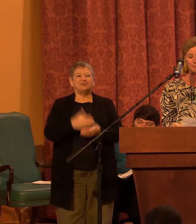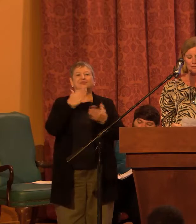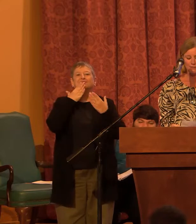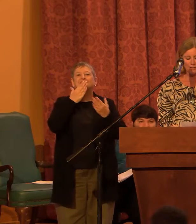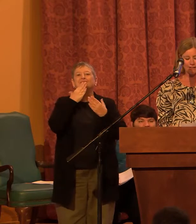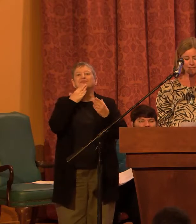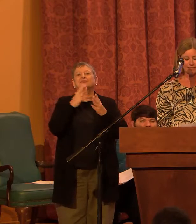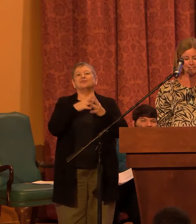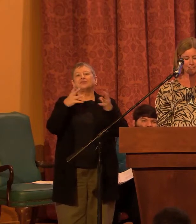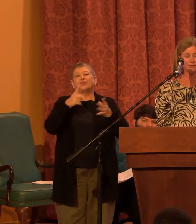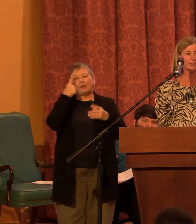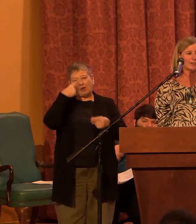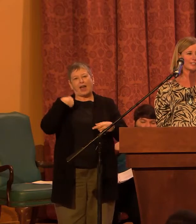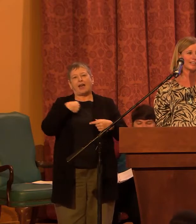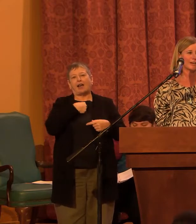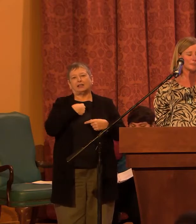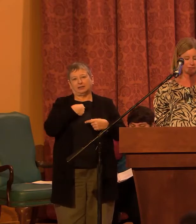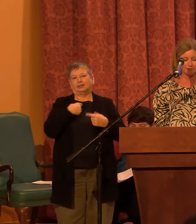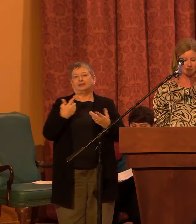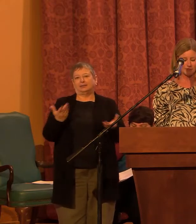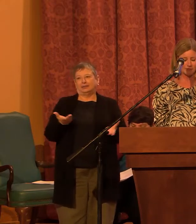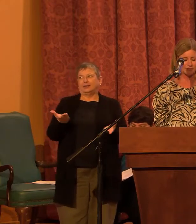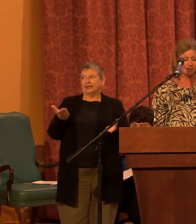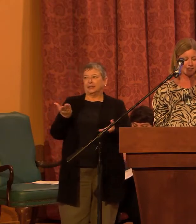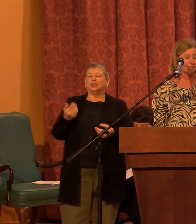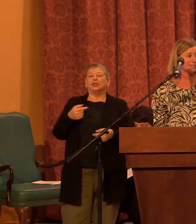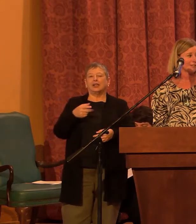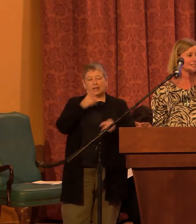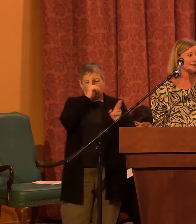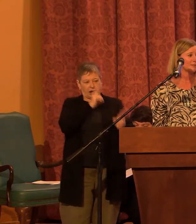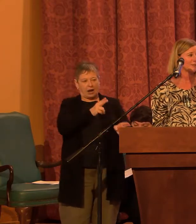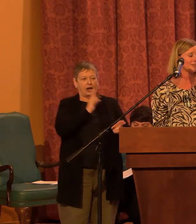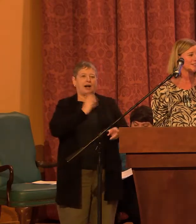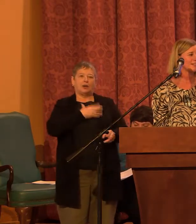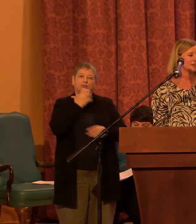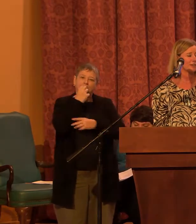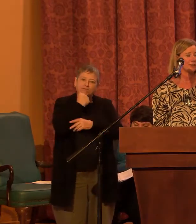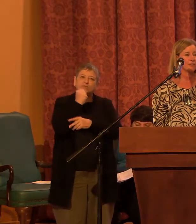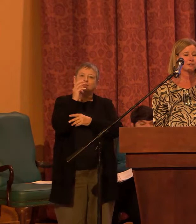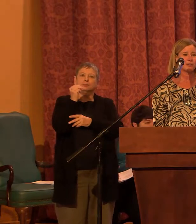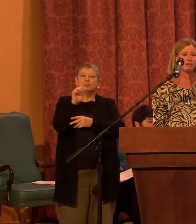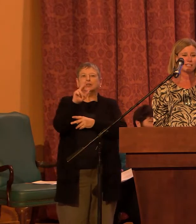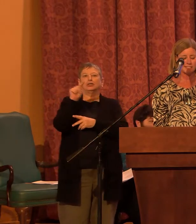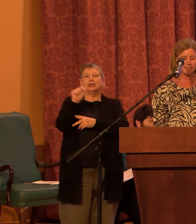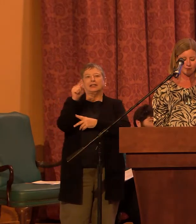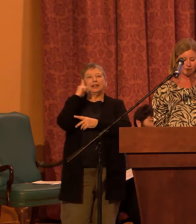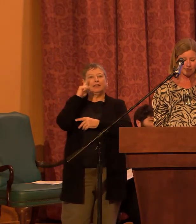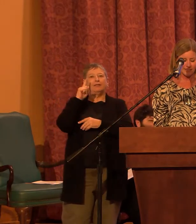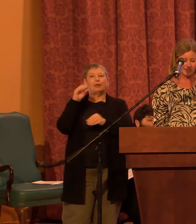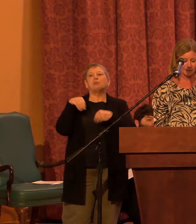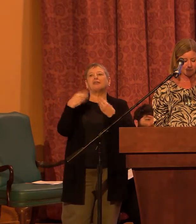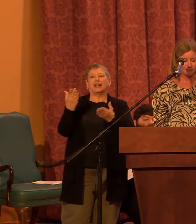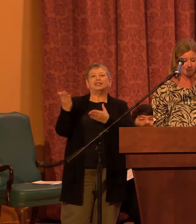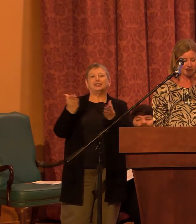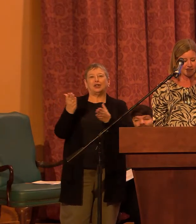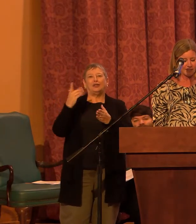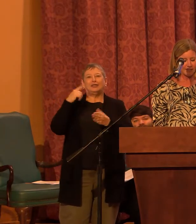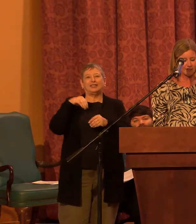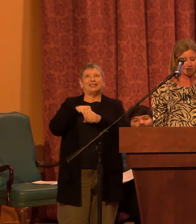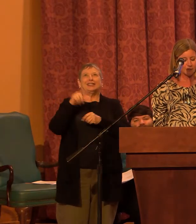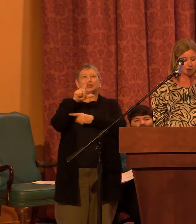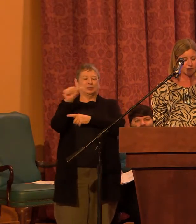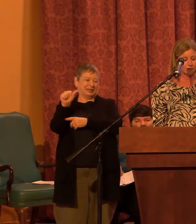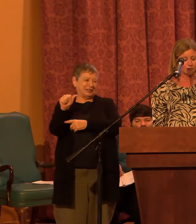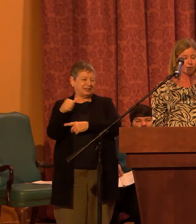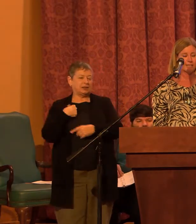Thank you so much for having us and for honoring our beloved Mr. T as Service Animal of the Year for the great state of Louisiana.